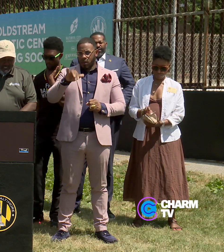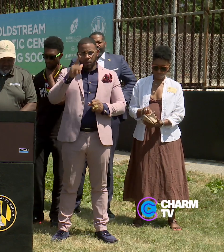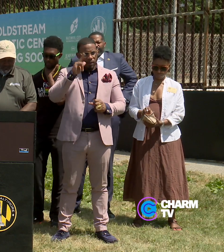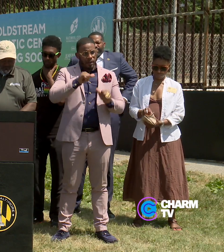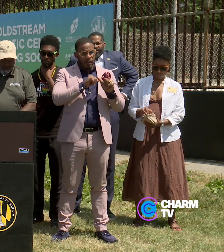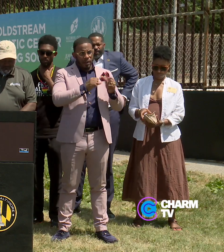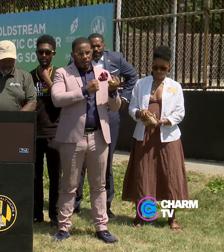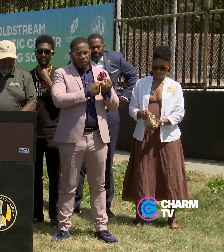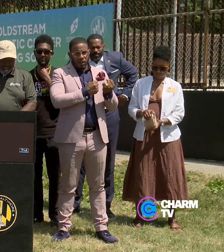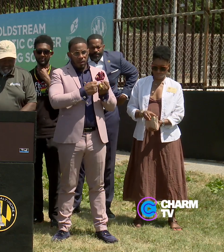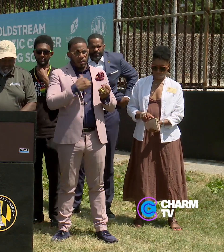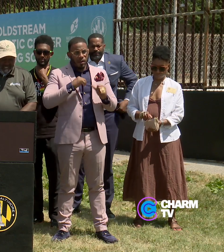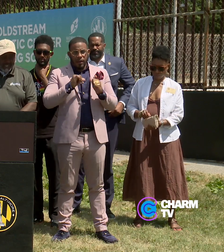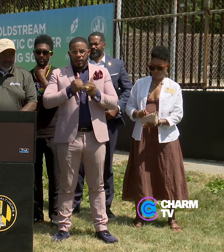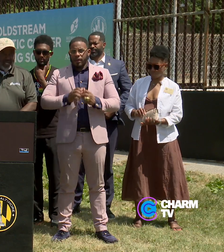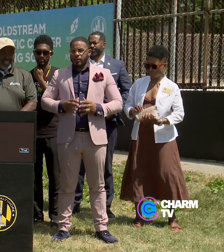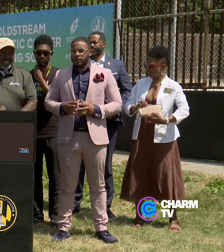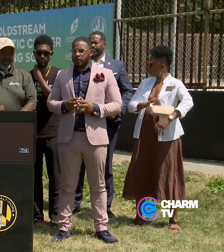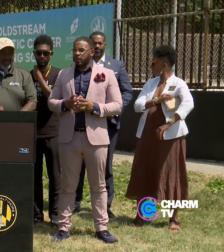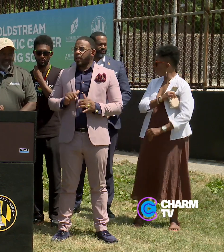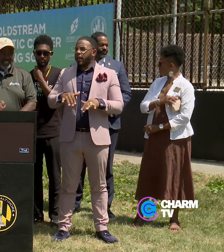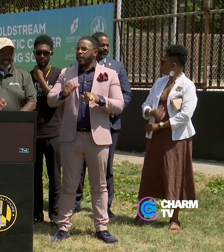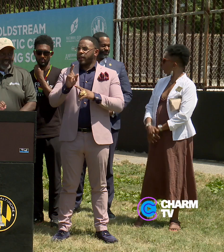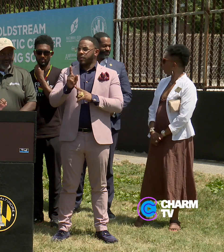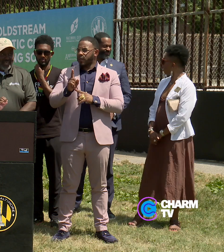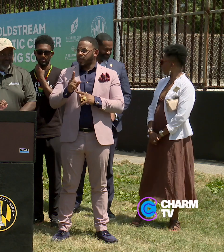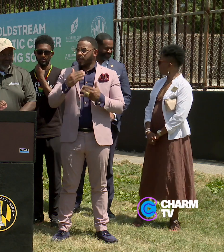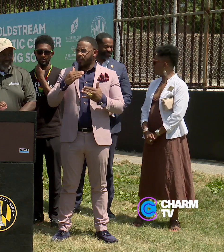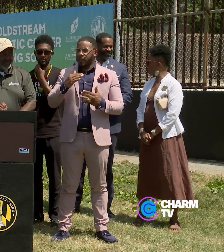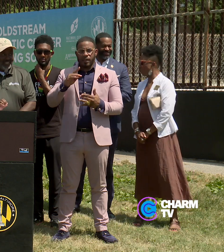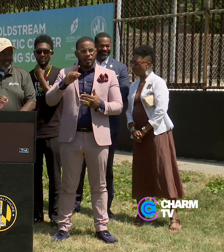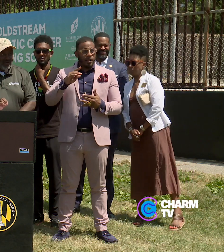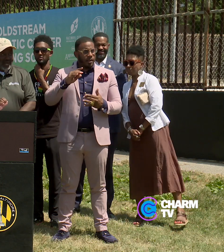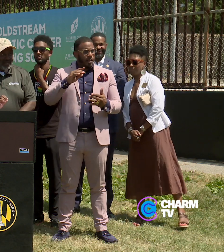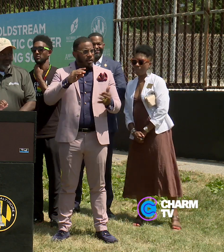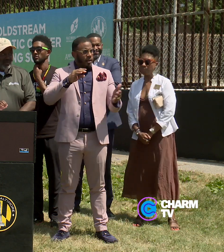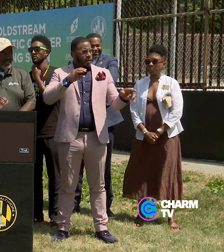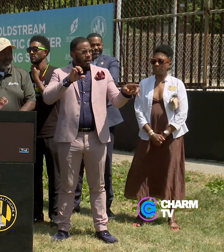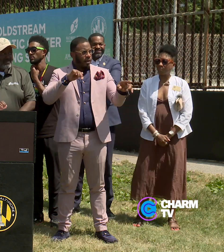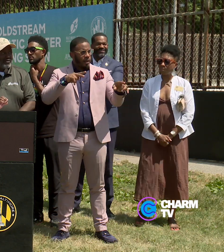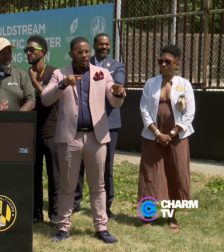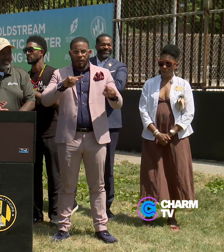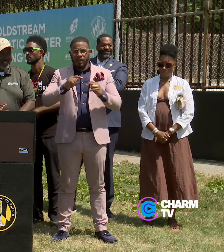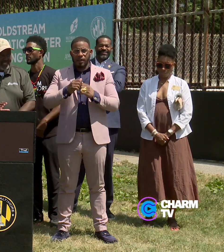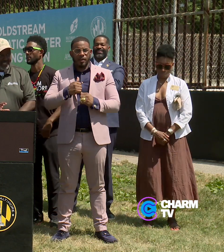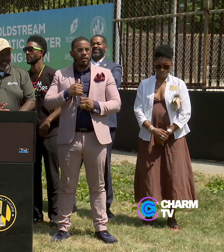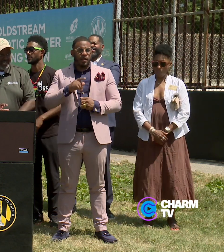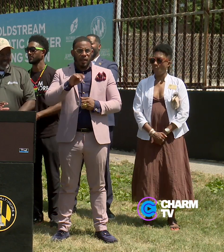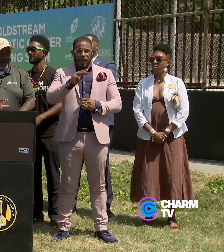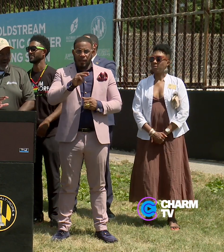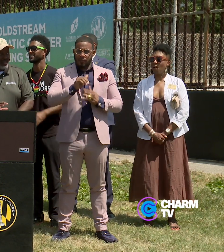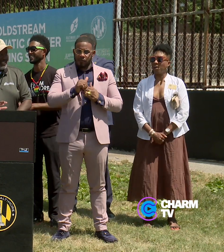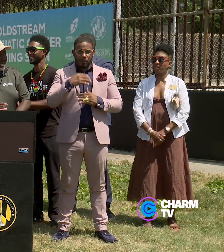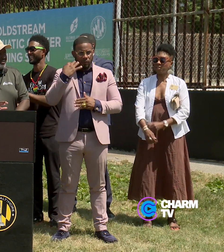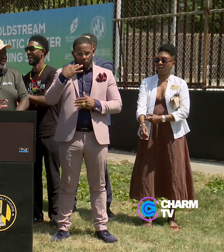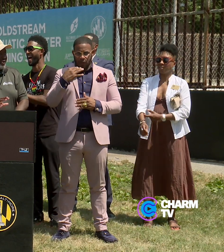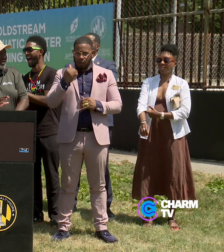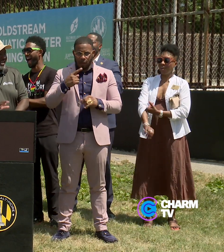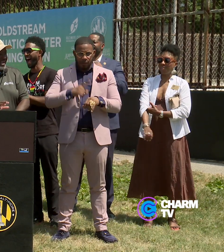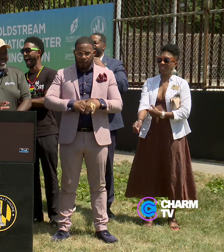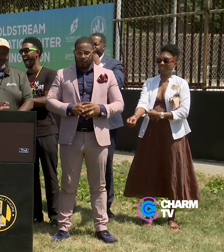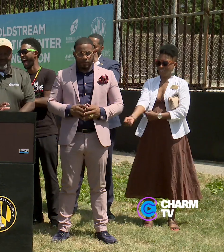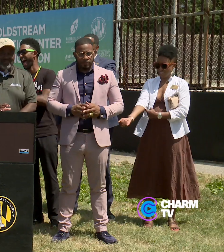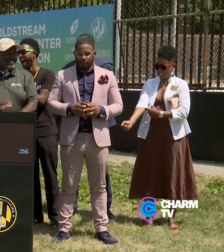his continued support of our agency. But I have to take a minute and just thank our capital team, because I know Adam Boardman, I drive him crazy all the time.